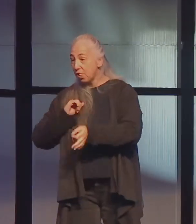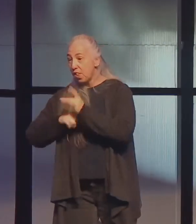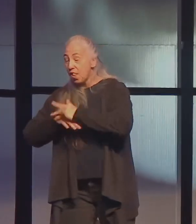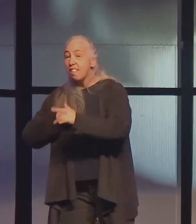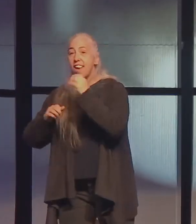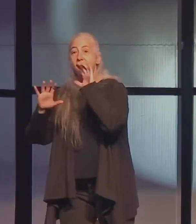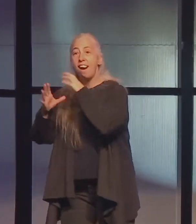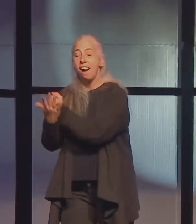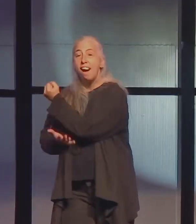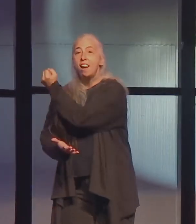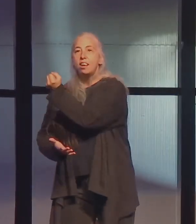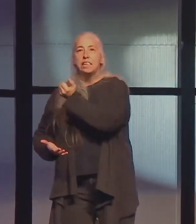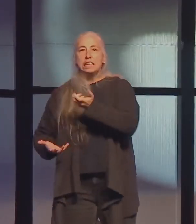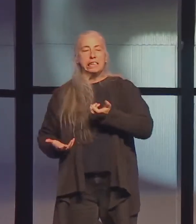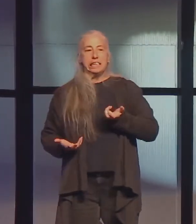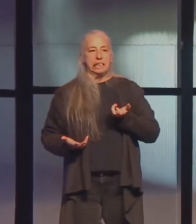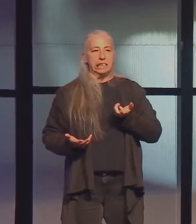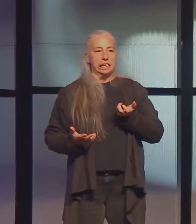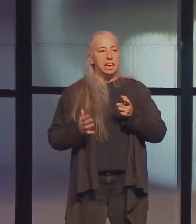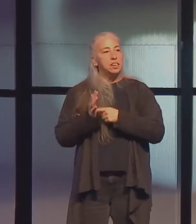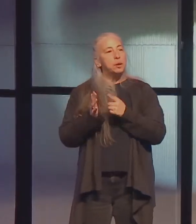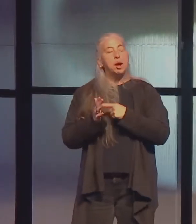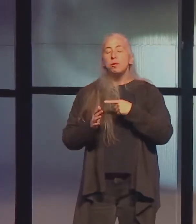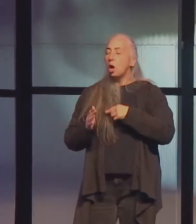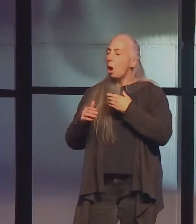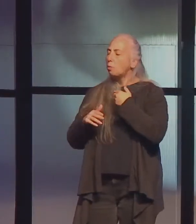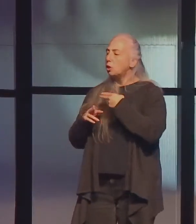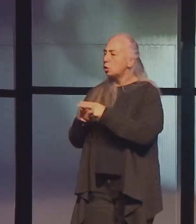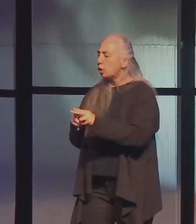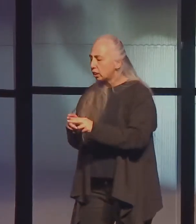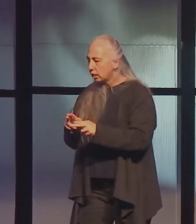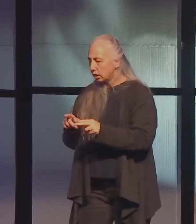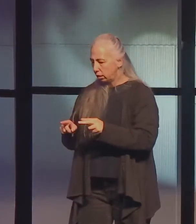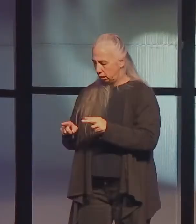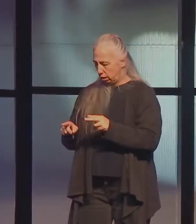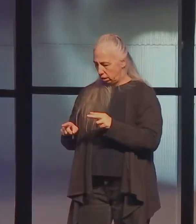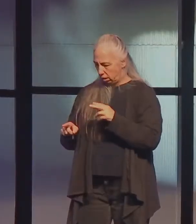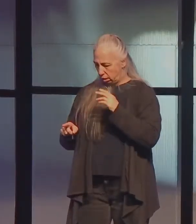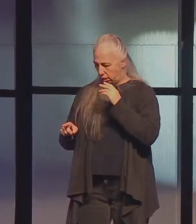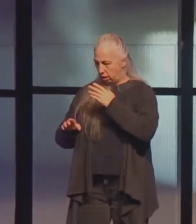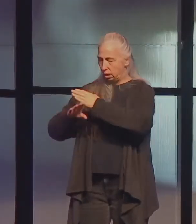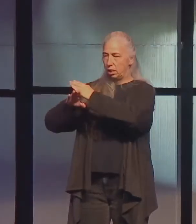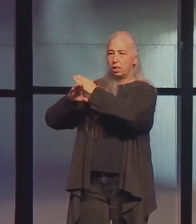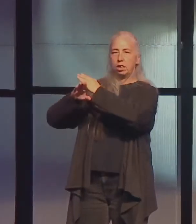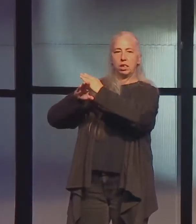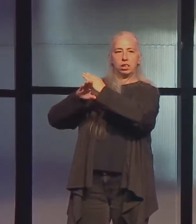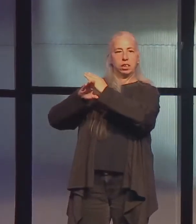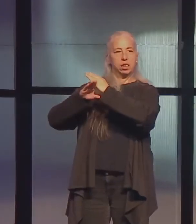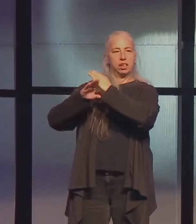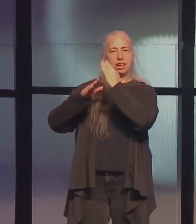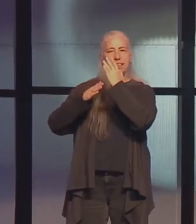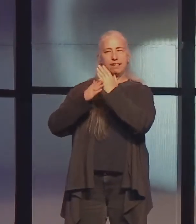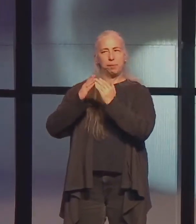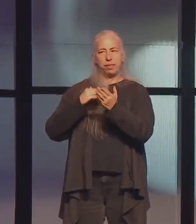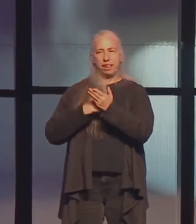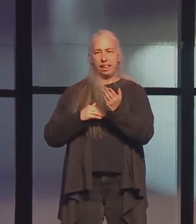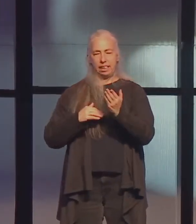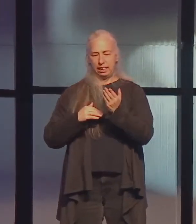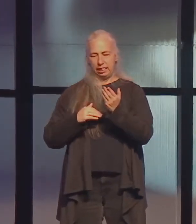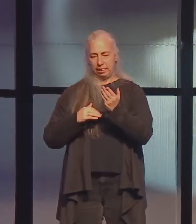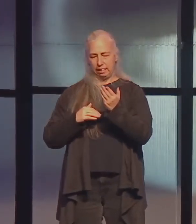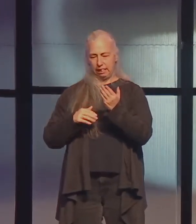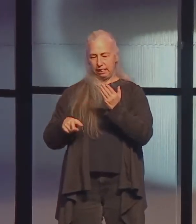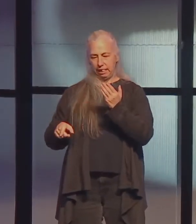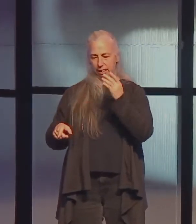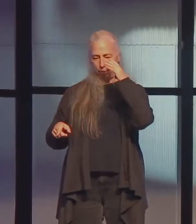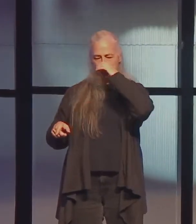right? Sometimes we take that familiar shortcut and then it's like, there's some things we don't know about. There's some